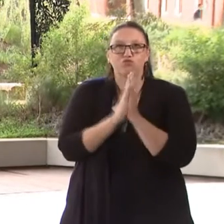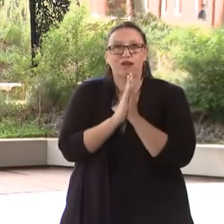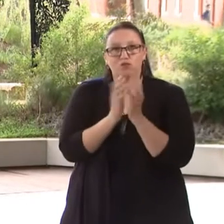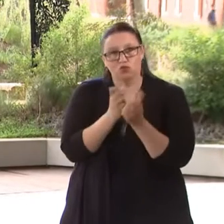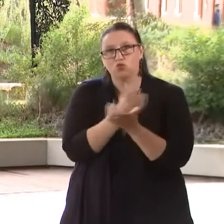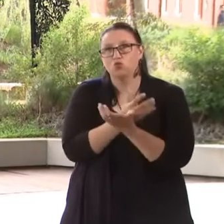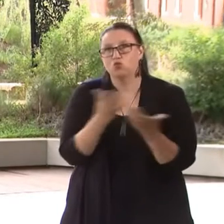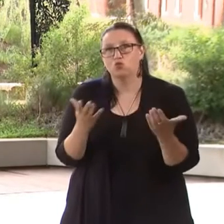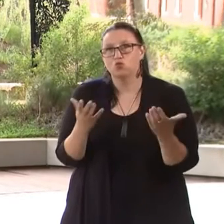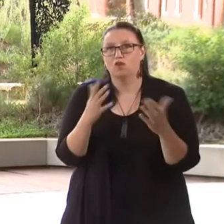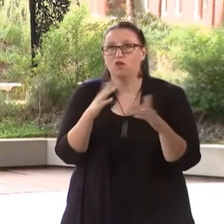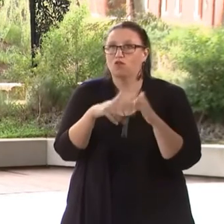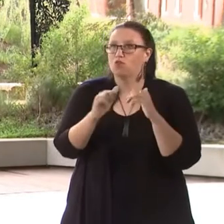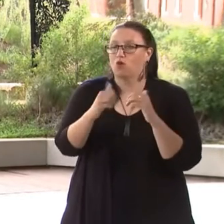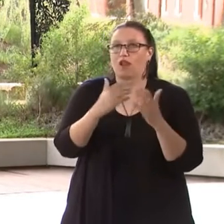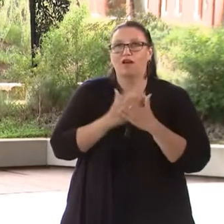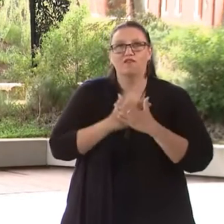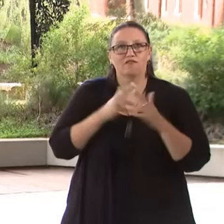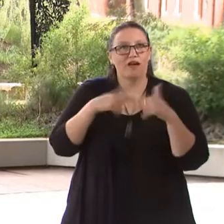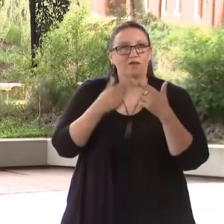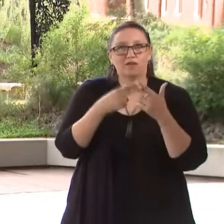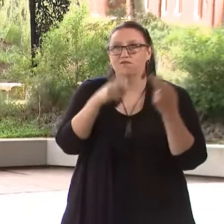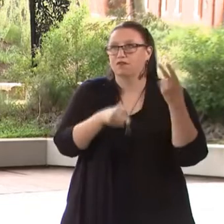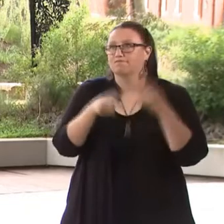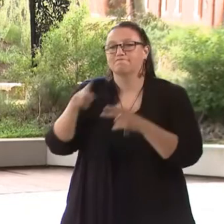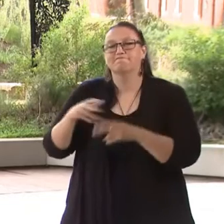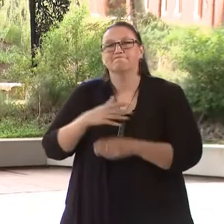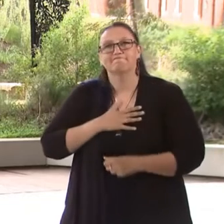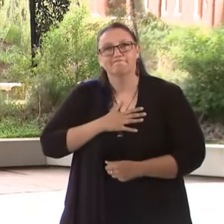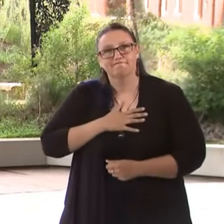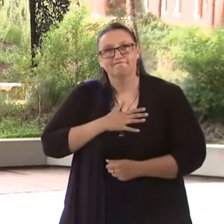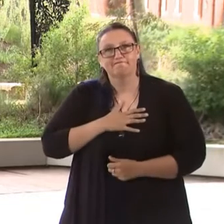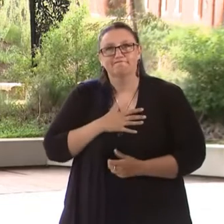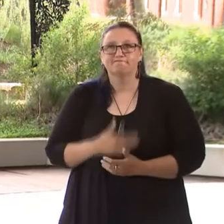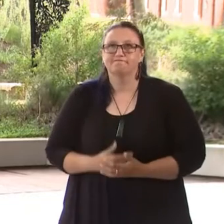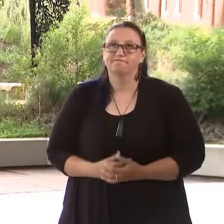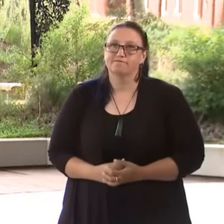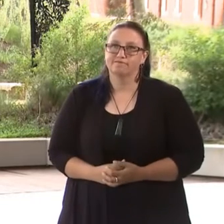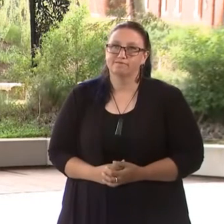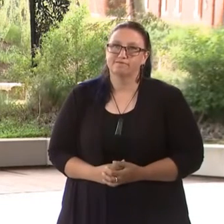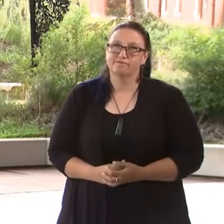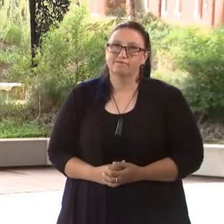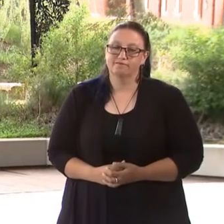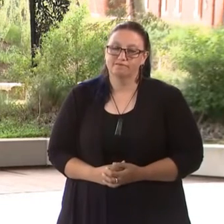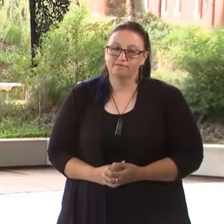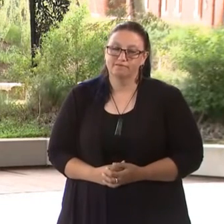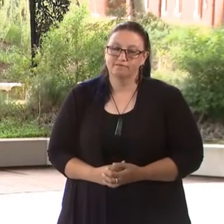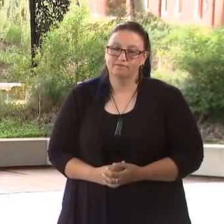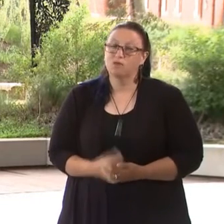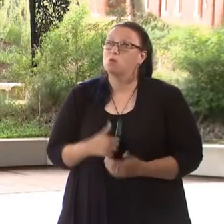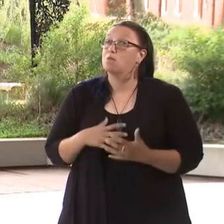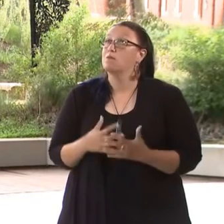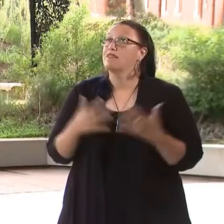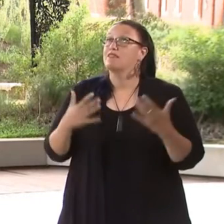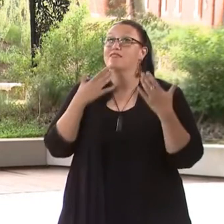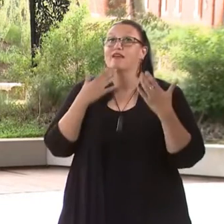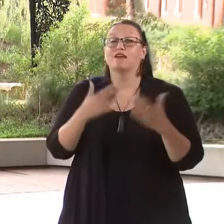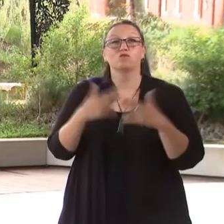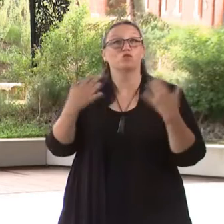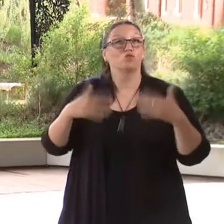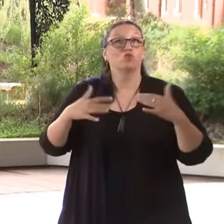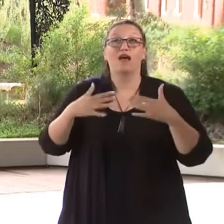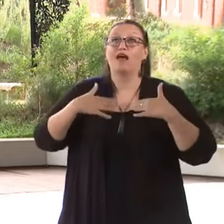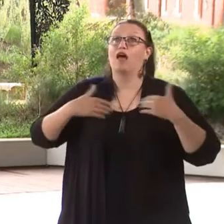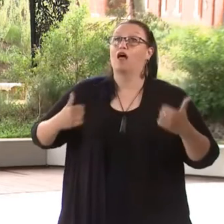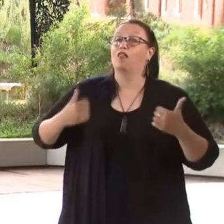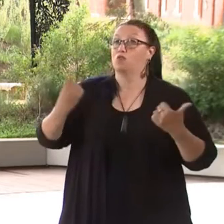you at this difficult time. Can I also continue to thank the inspirational work of our health workers on the